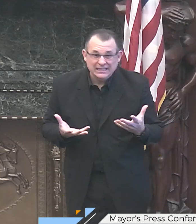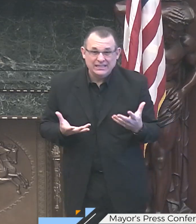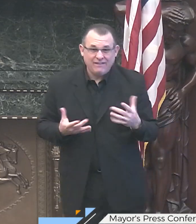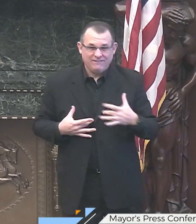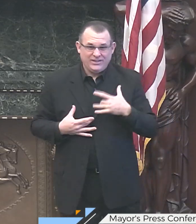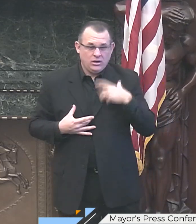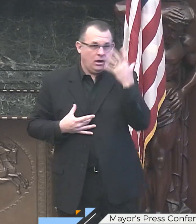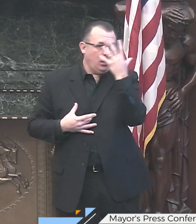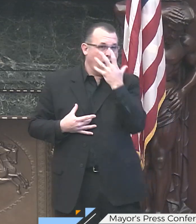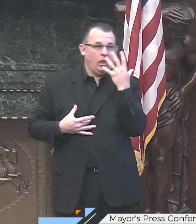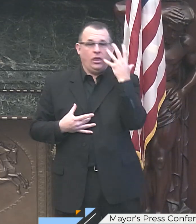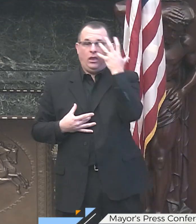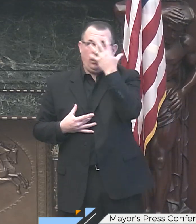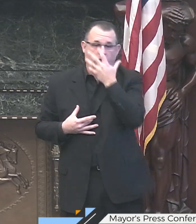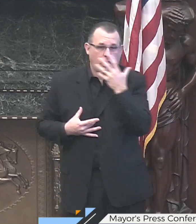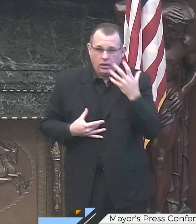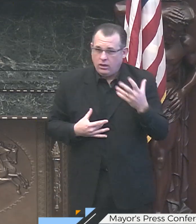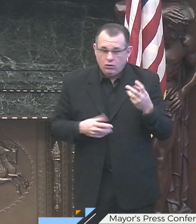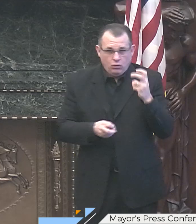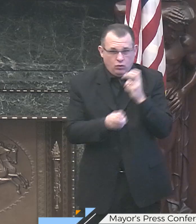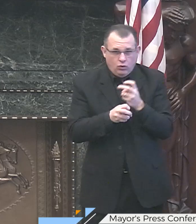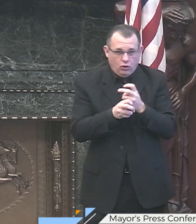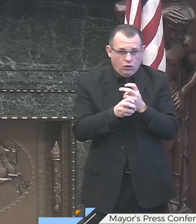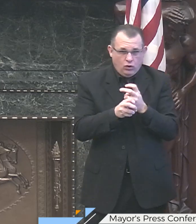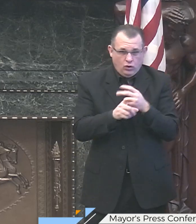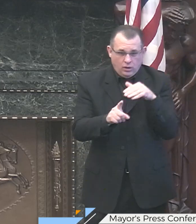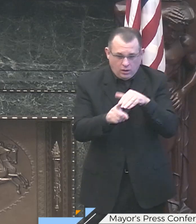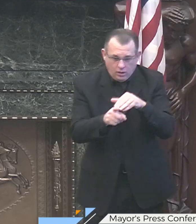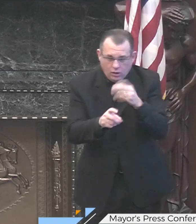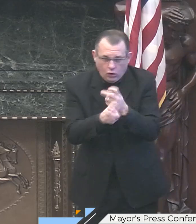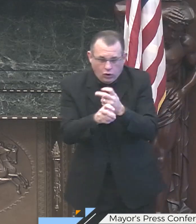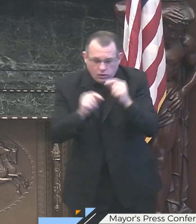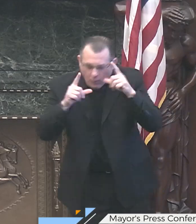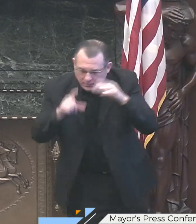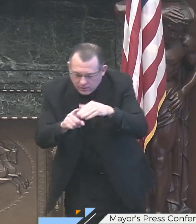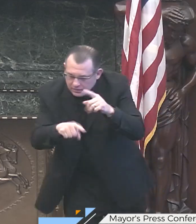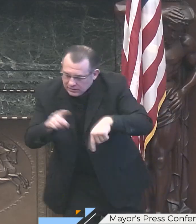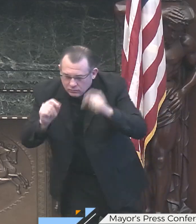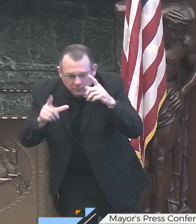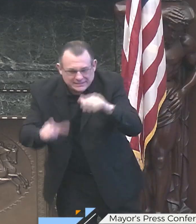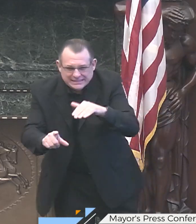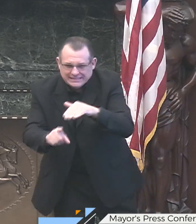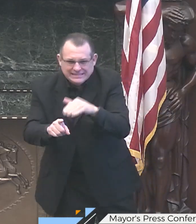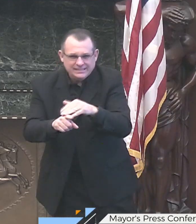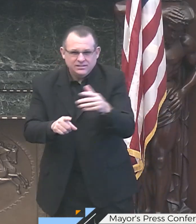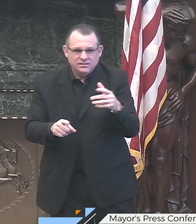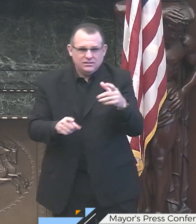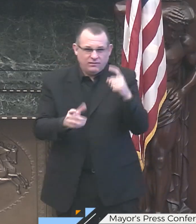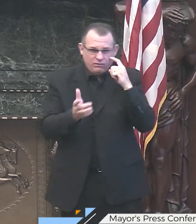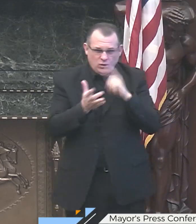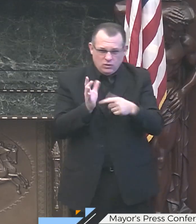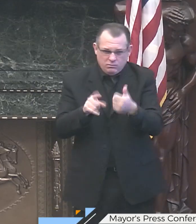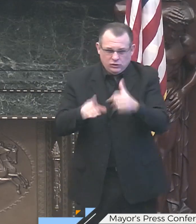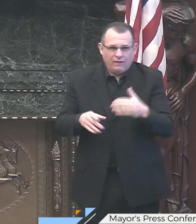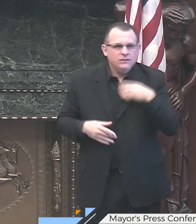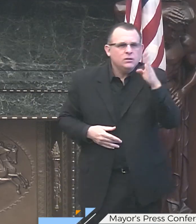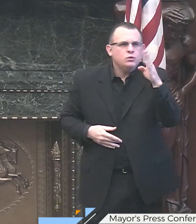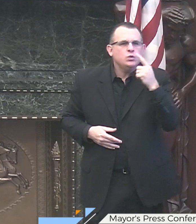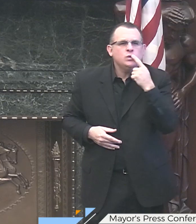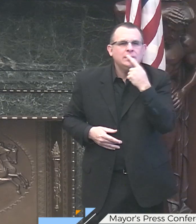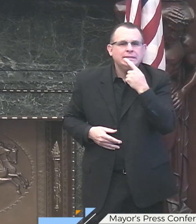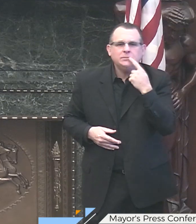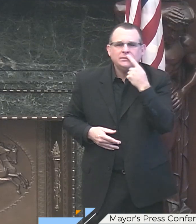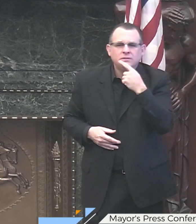confused or has difficulty arousing that person, or if you or another person is bluish around the lips and face, that's when you need to seek